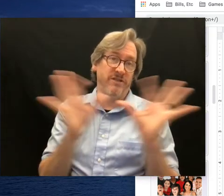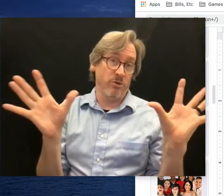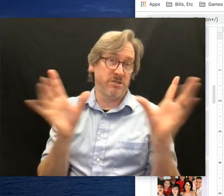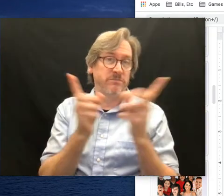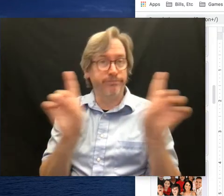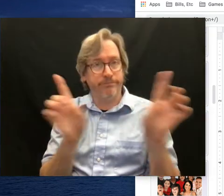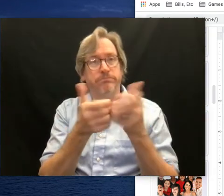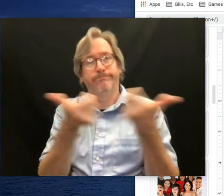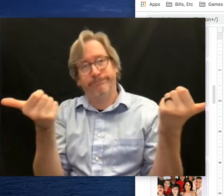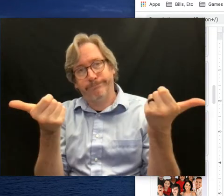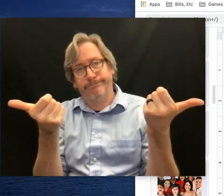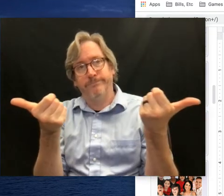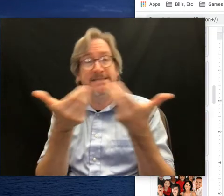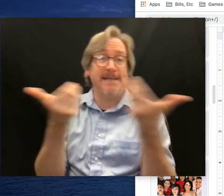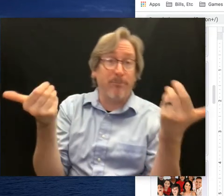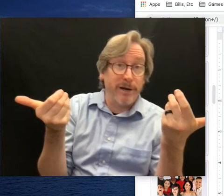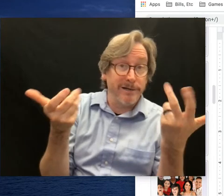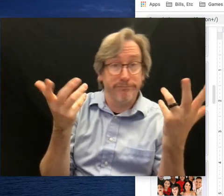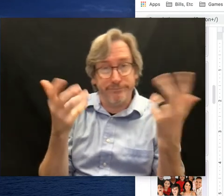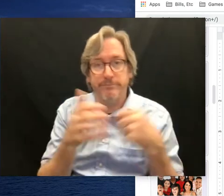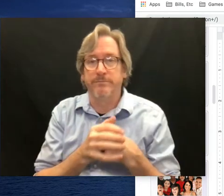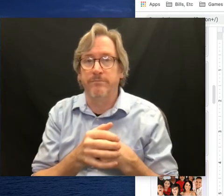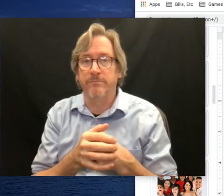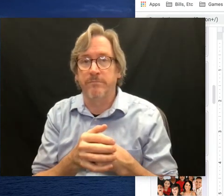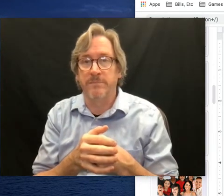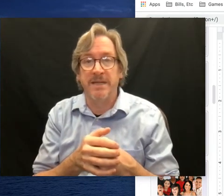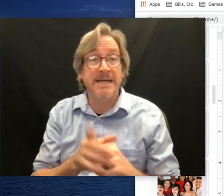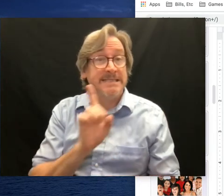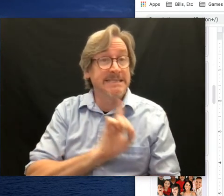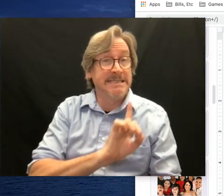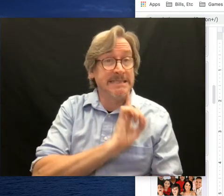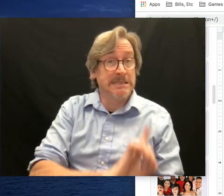or divorced, separated,